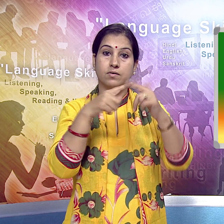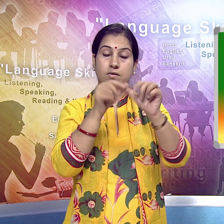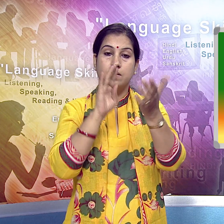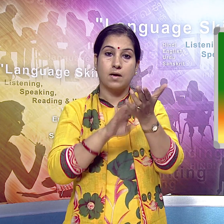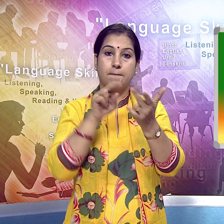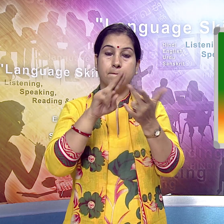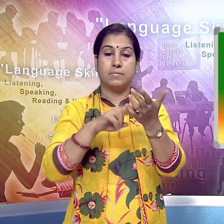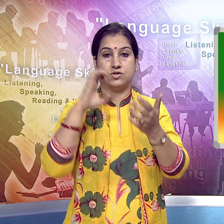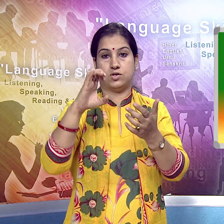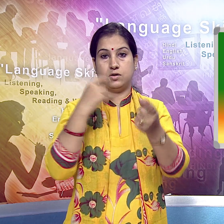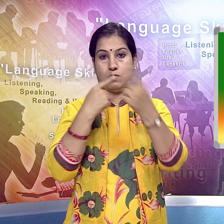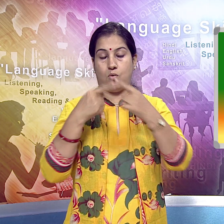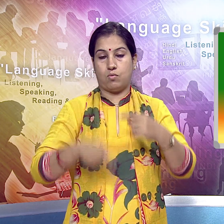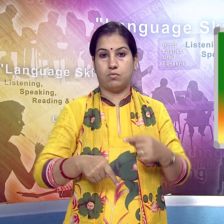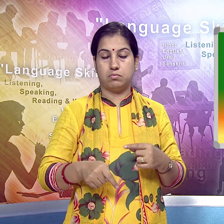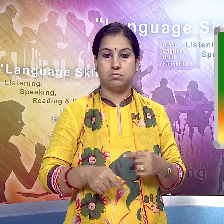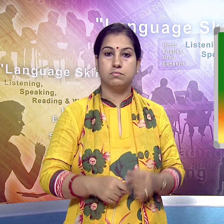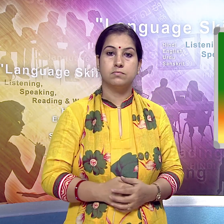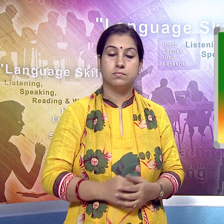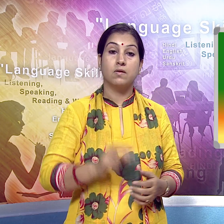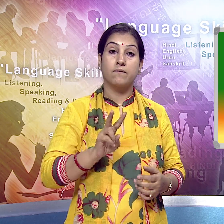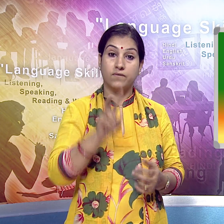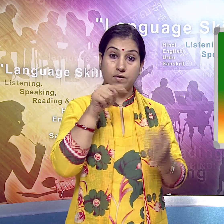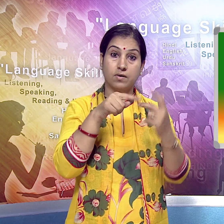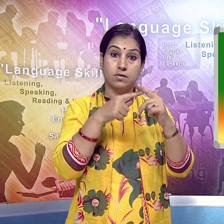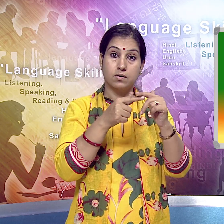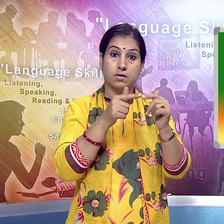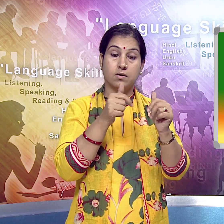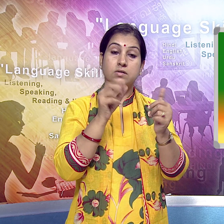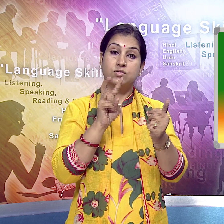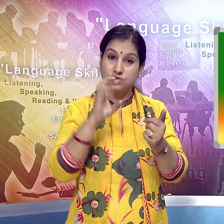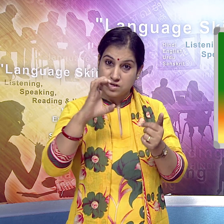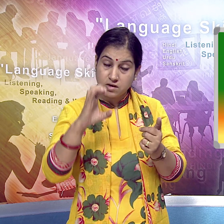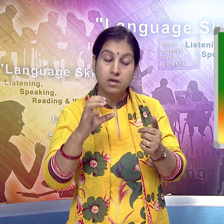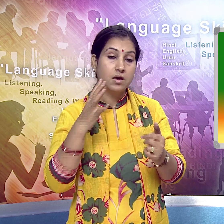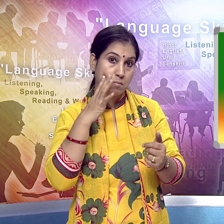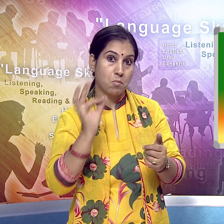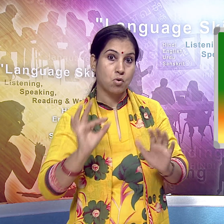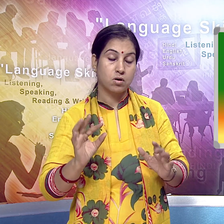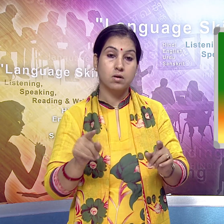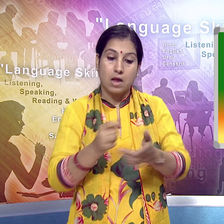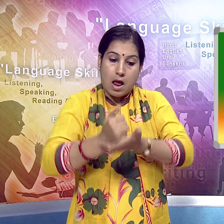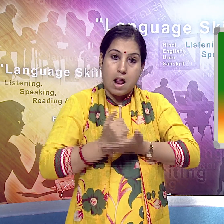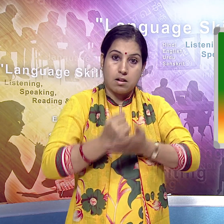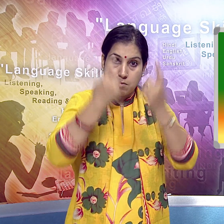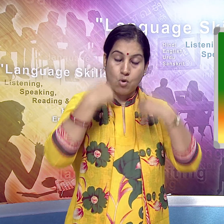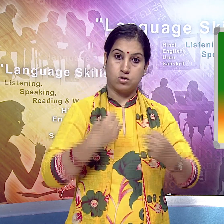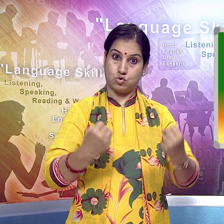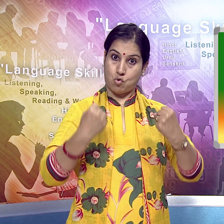Vitamin C is very popular. It helps in making our body more strong. It helps in